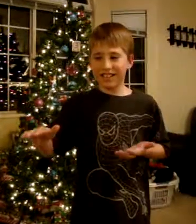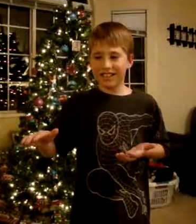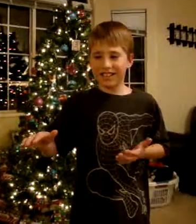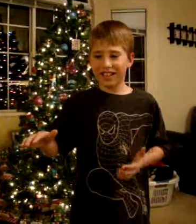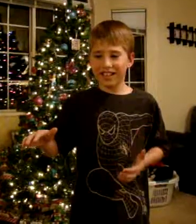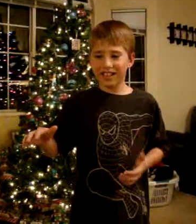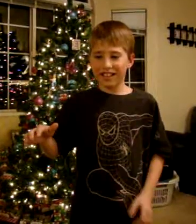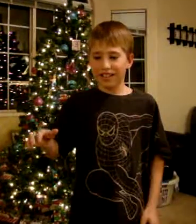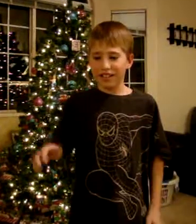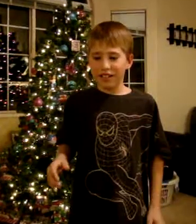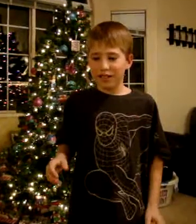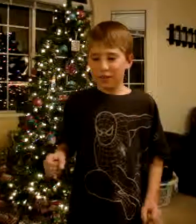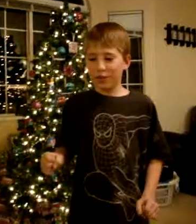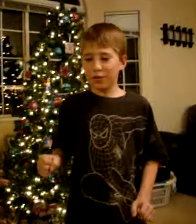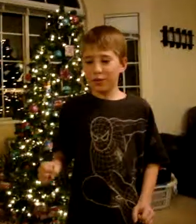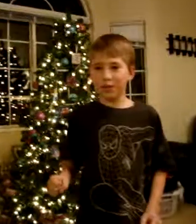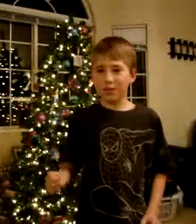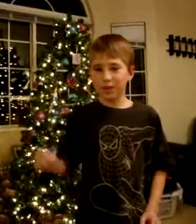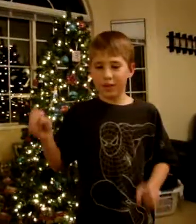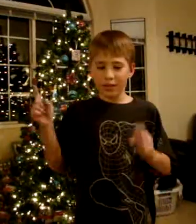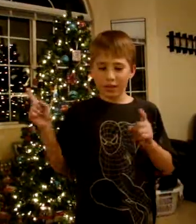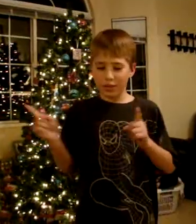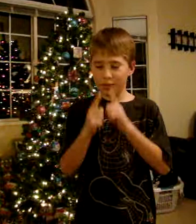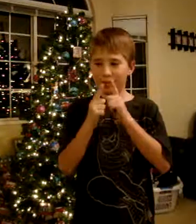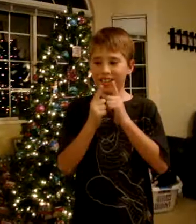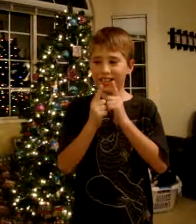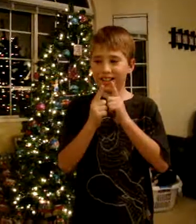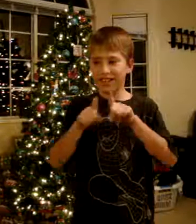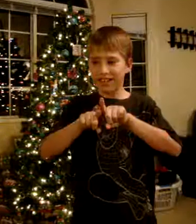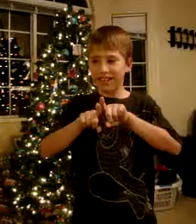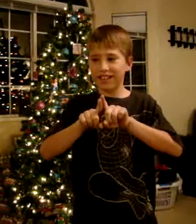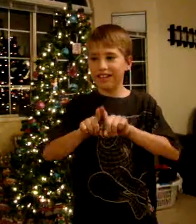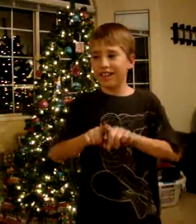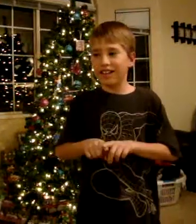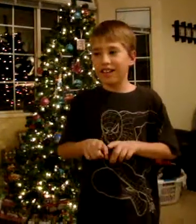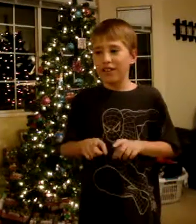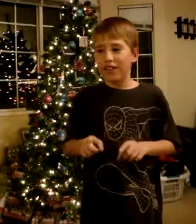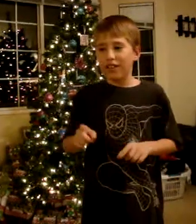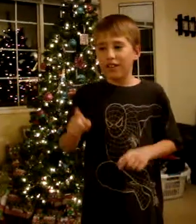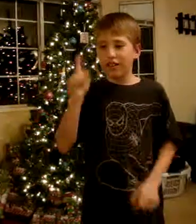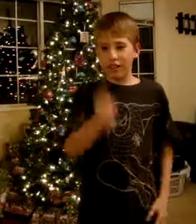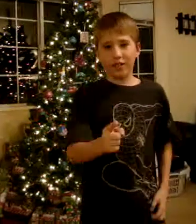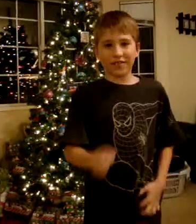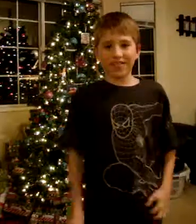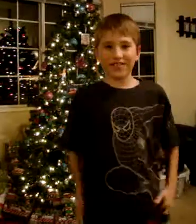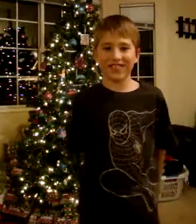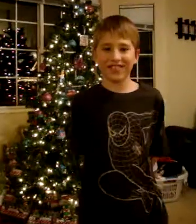Nice To meet to meet you? you. Very good. Can you